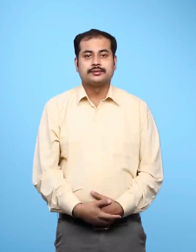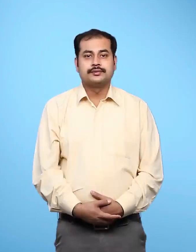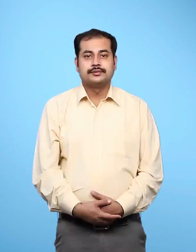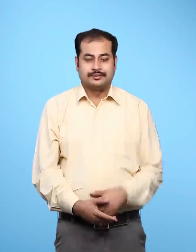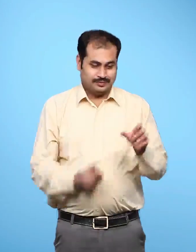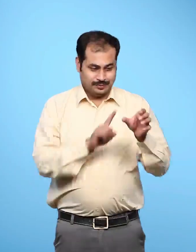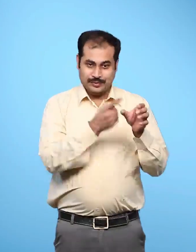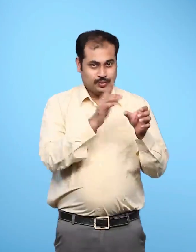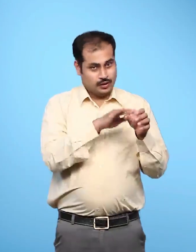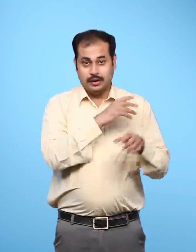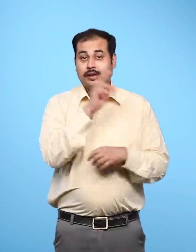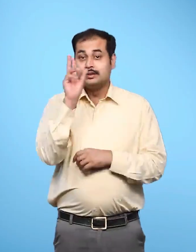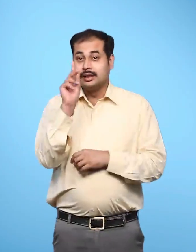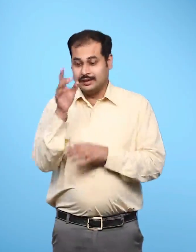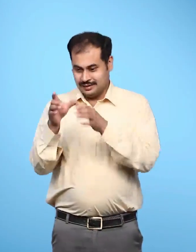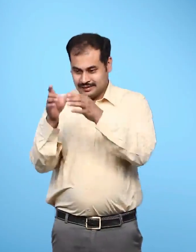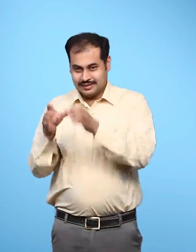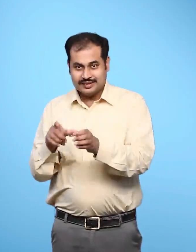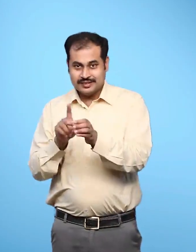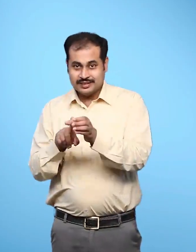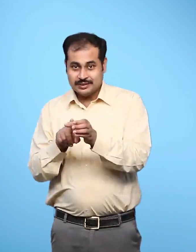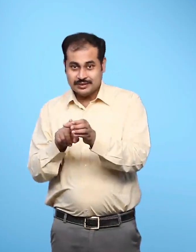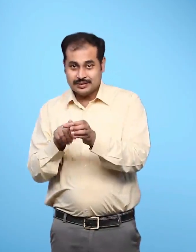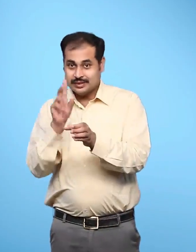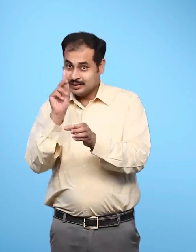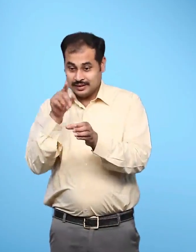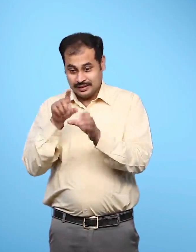Now, put the same number of marbles in the second glass.